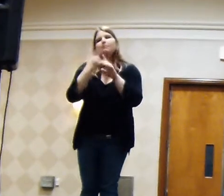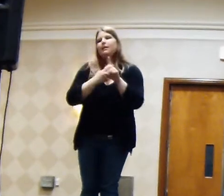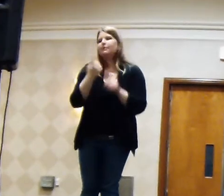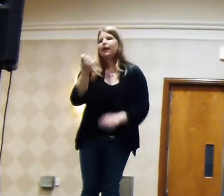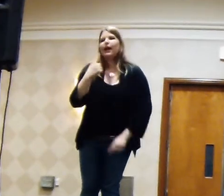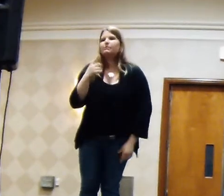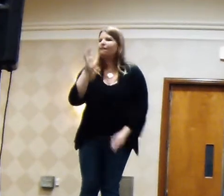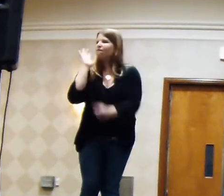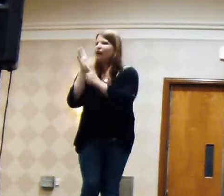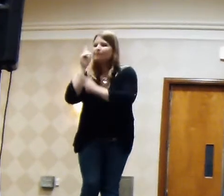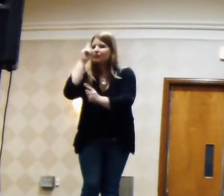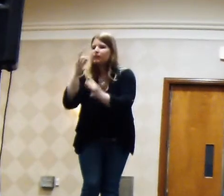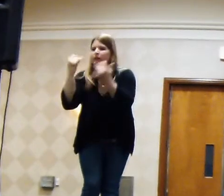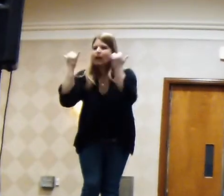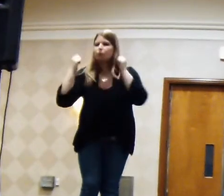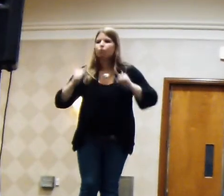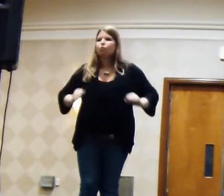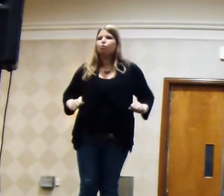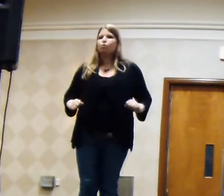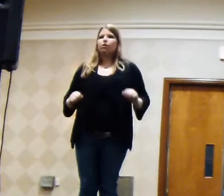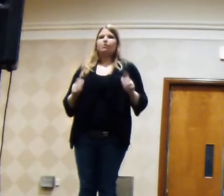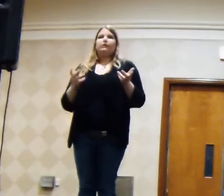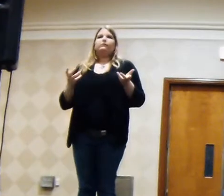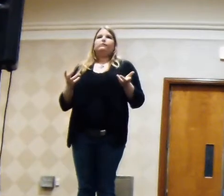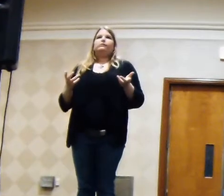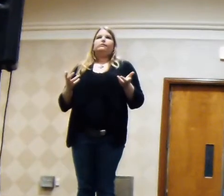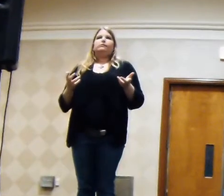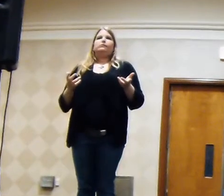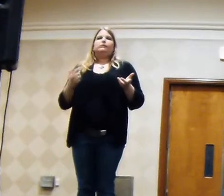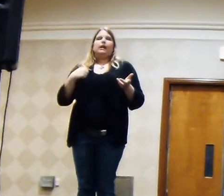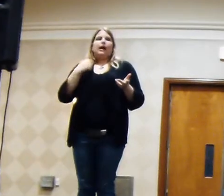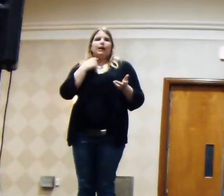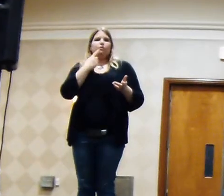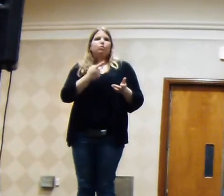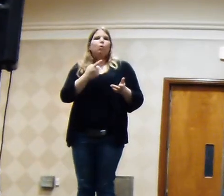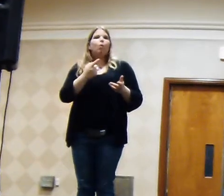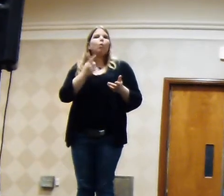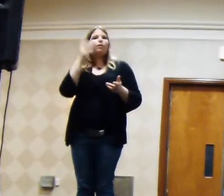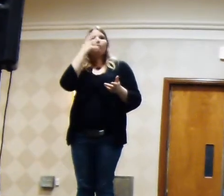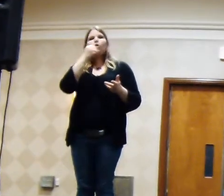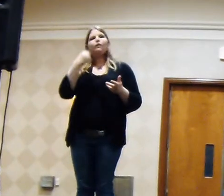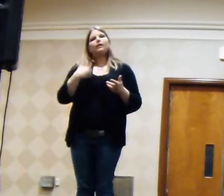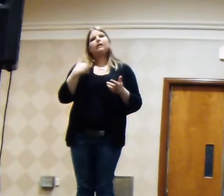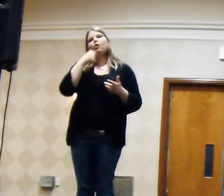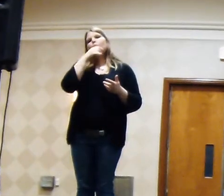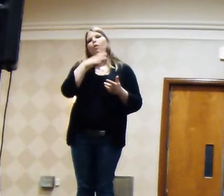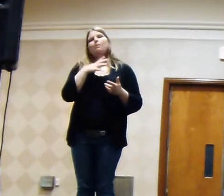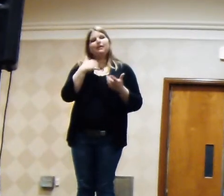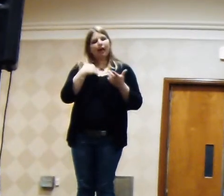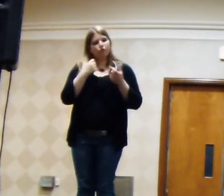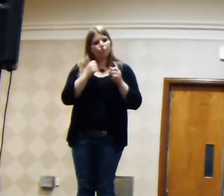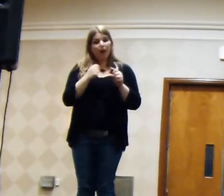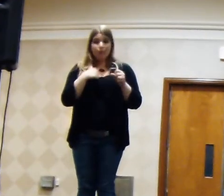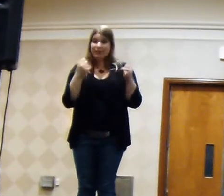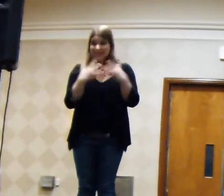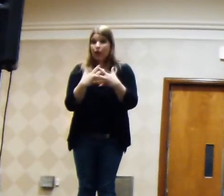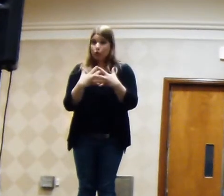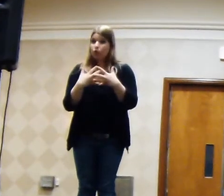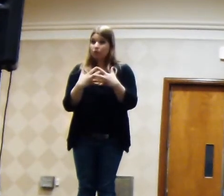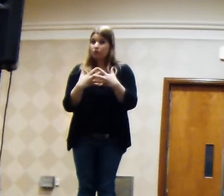do it? And because I was telling this beautiful young lady, I try to do things that scare me. Certainly scared